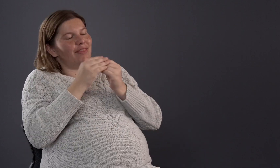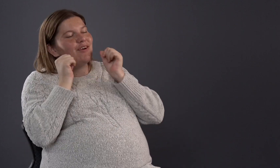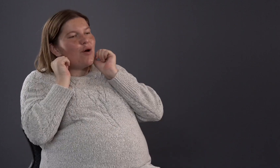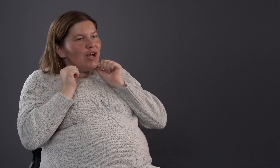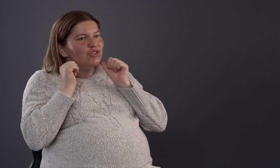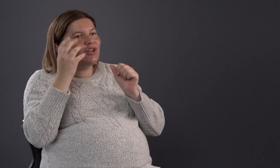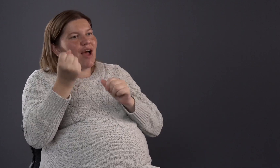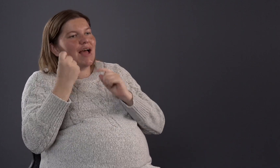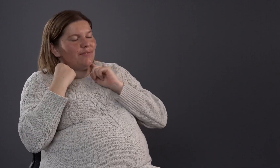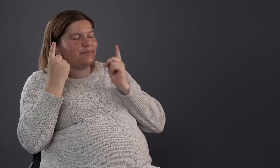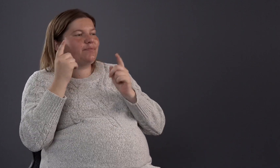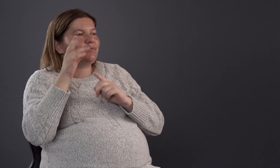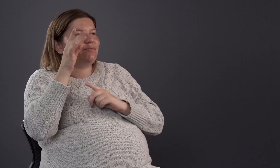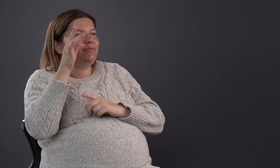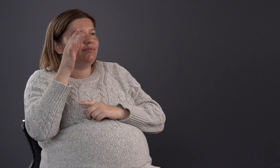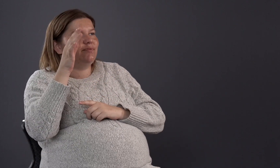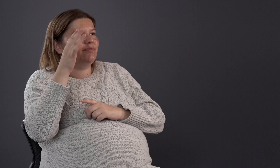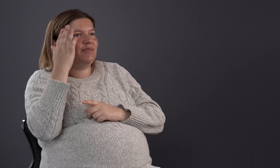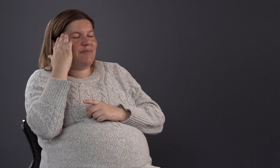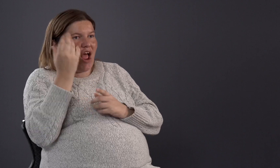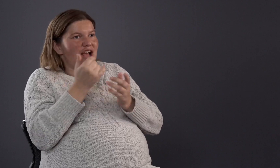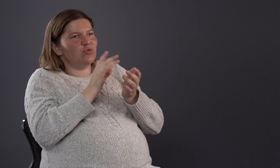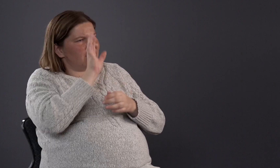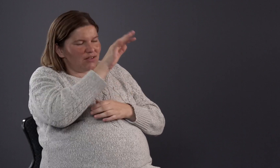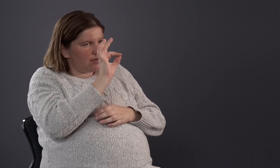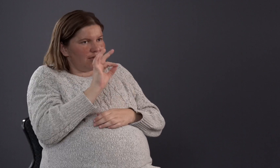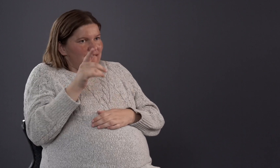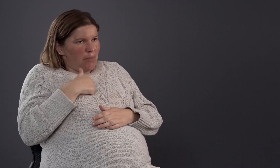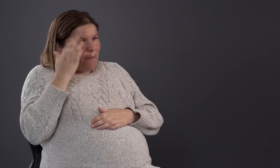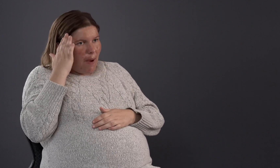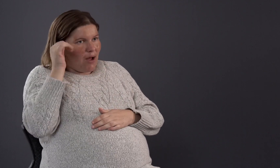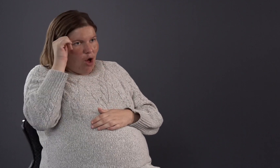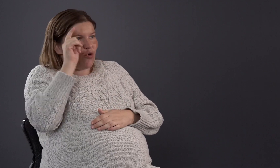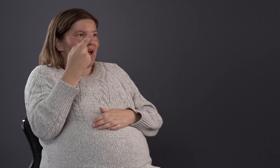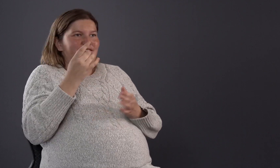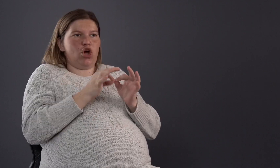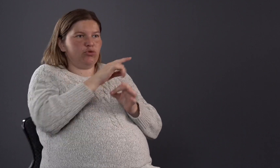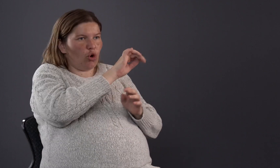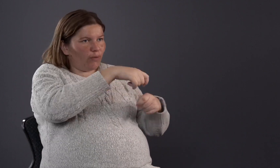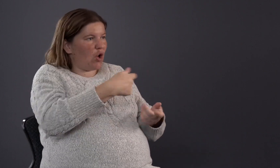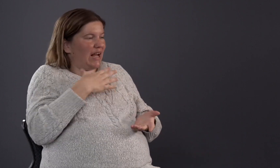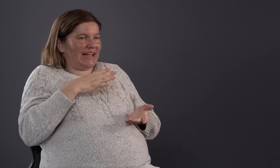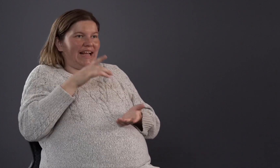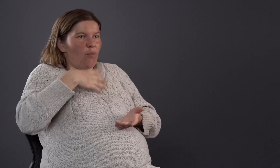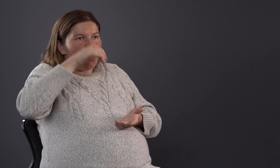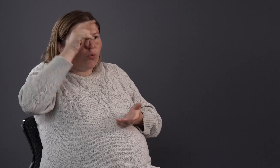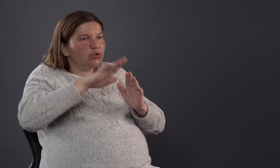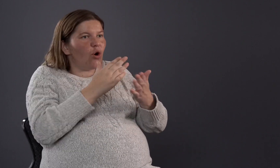there. But when I had my tonsils removed, I really had to advocate for them to allow Mum in. I said, you haven't provided an